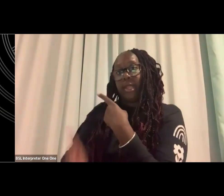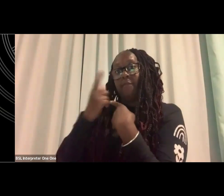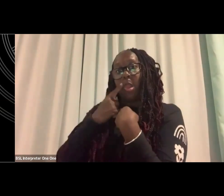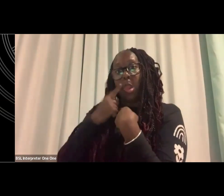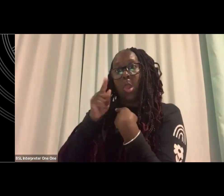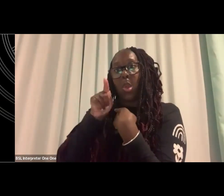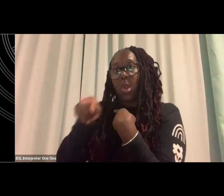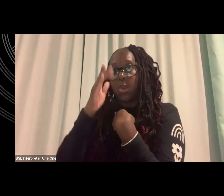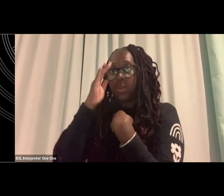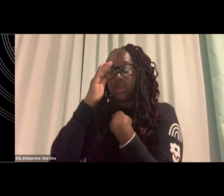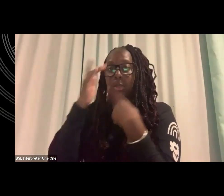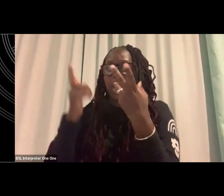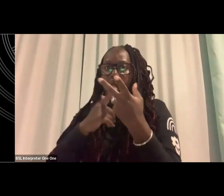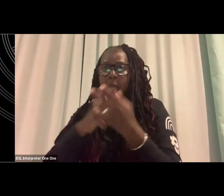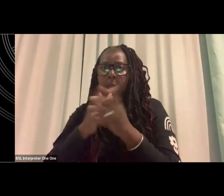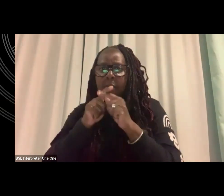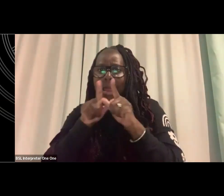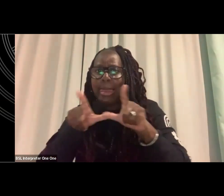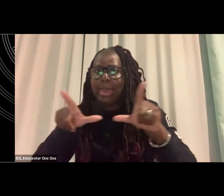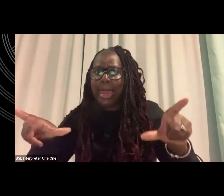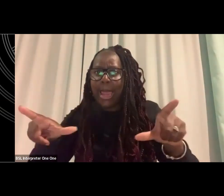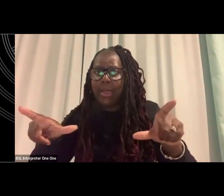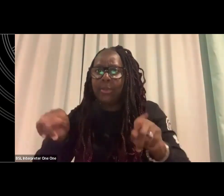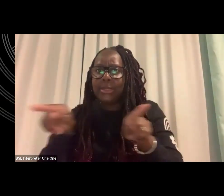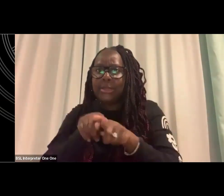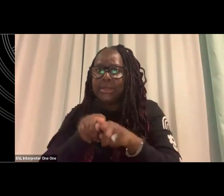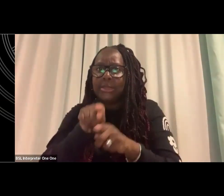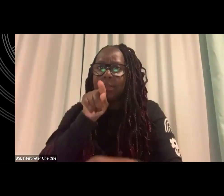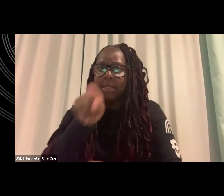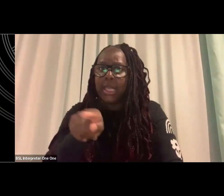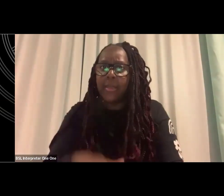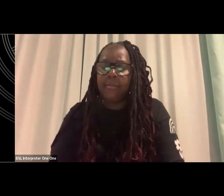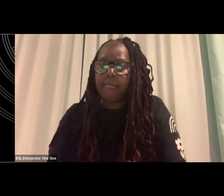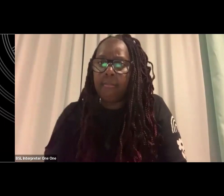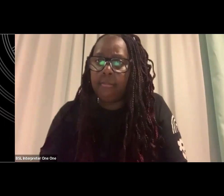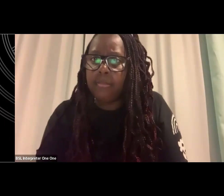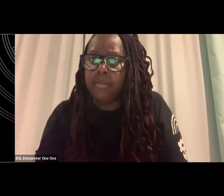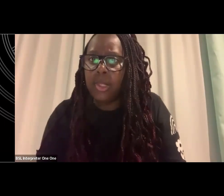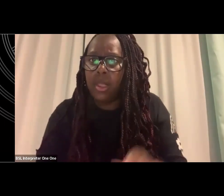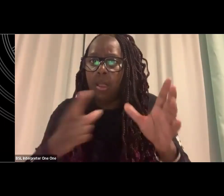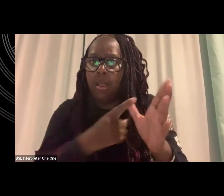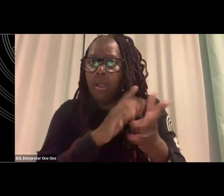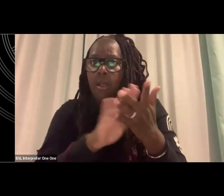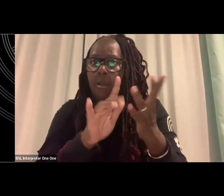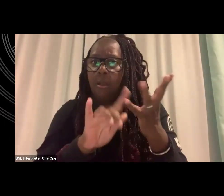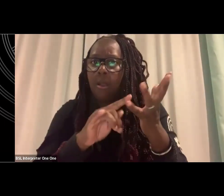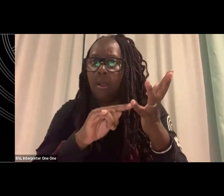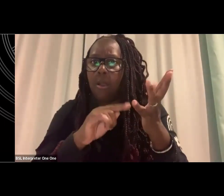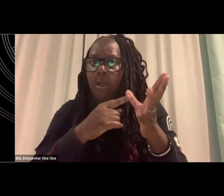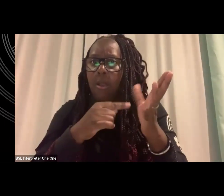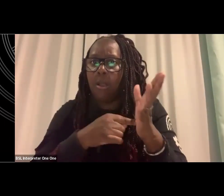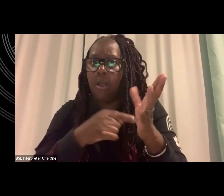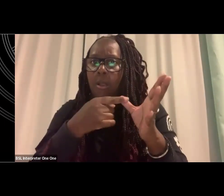got āhuatanga, that which is most visible, can be seen. Retinga, the behavioural